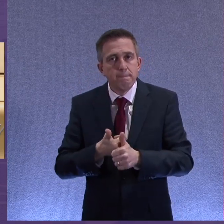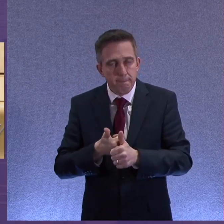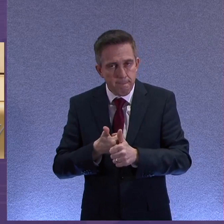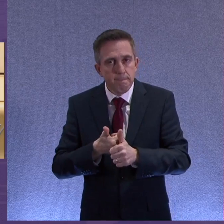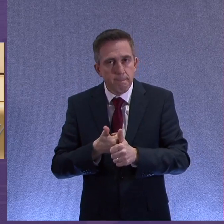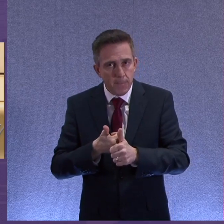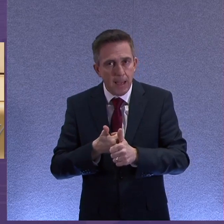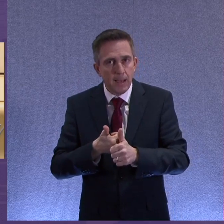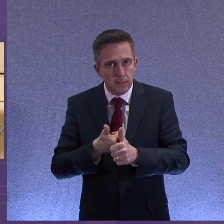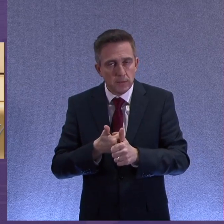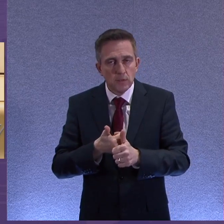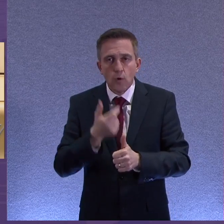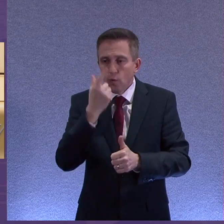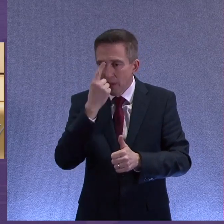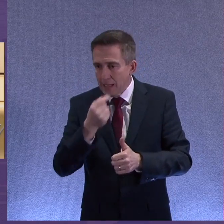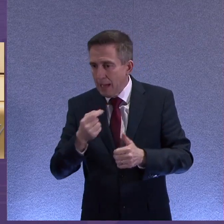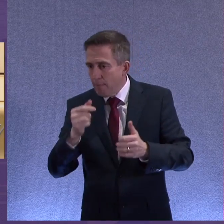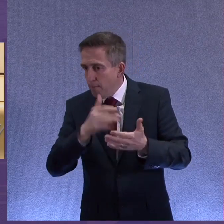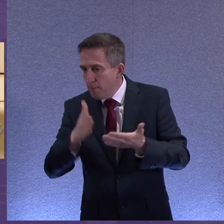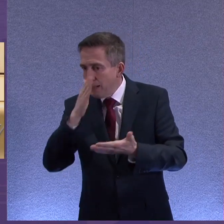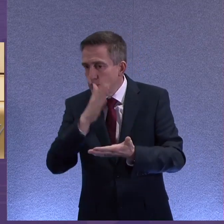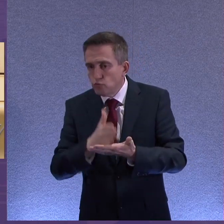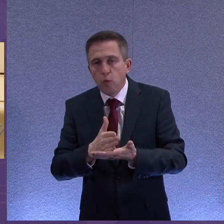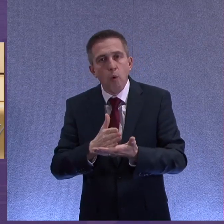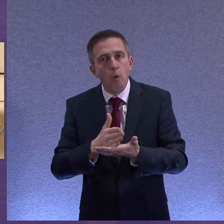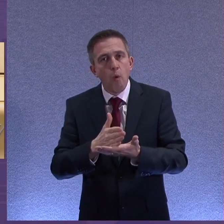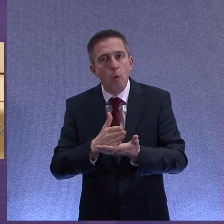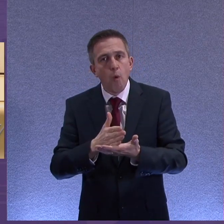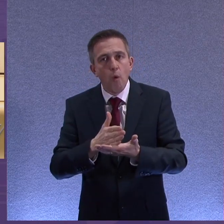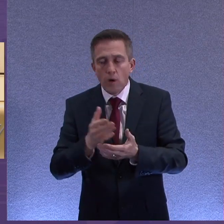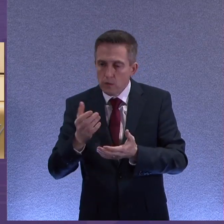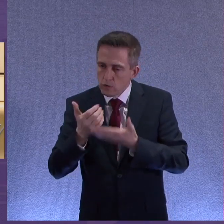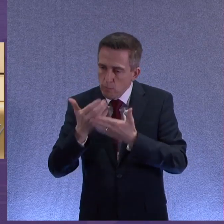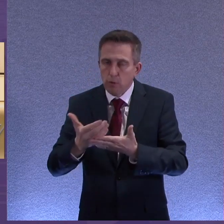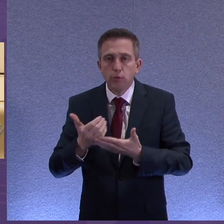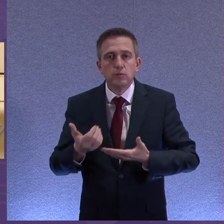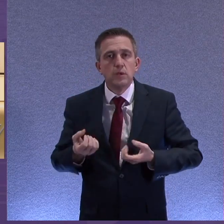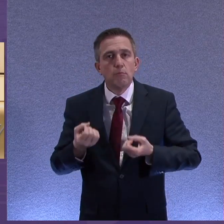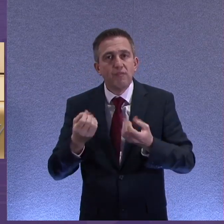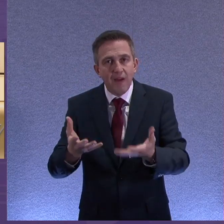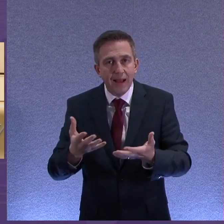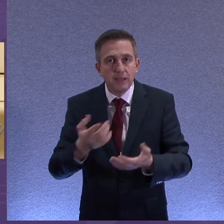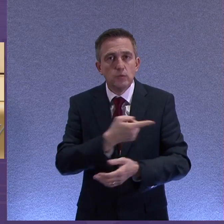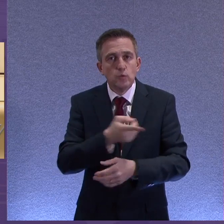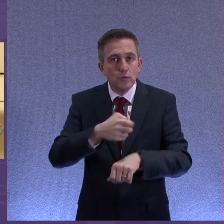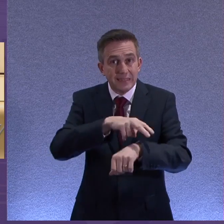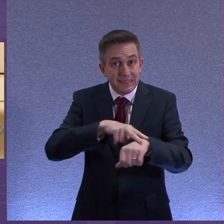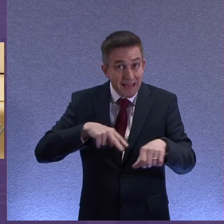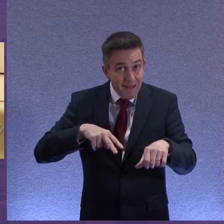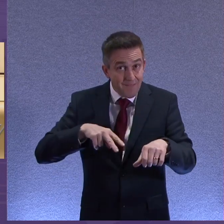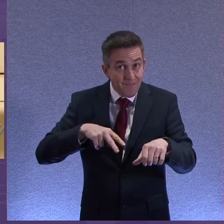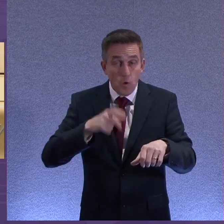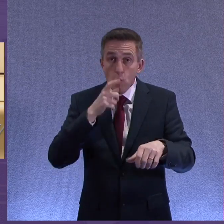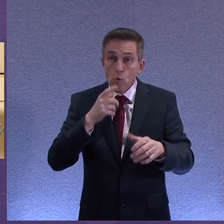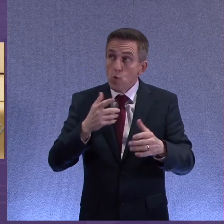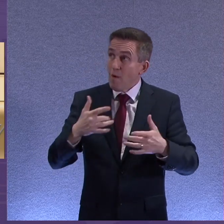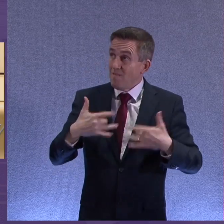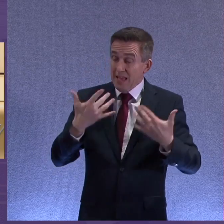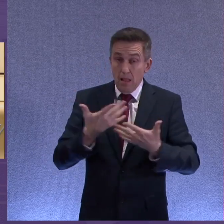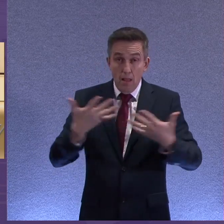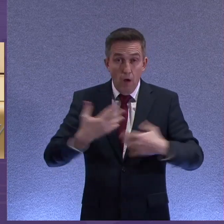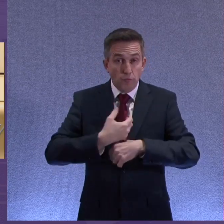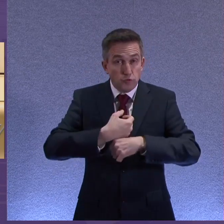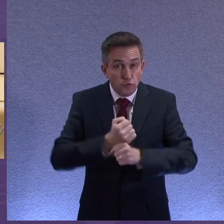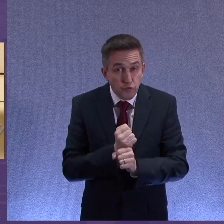do to assist them to ensure that support is available to staff in situations of high stress and